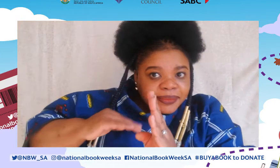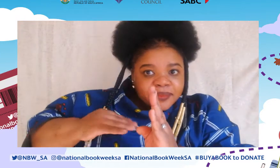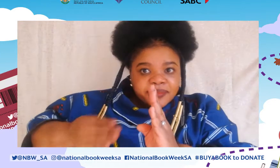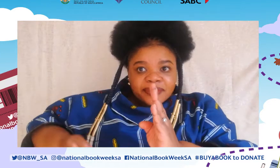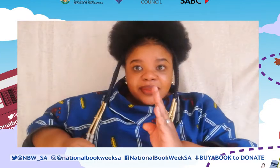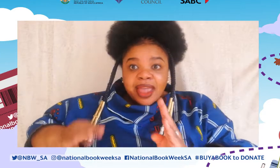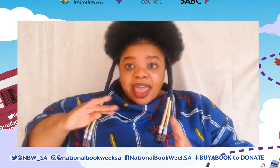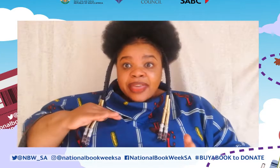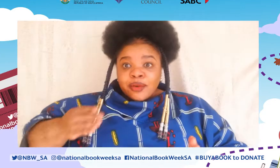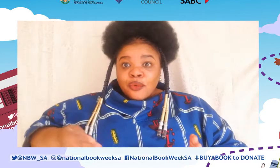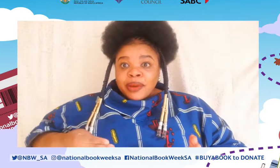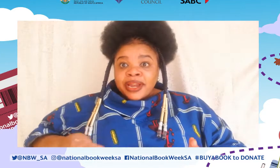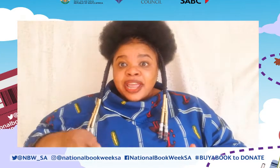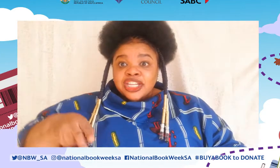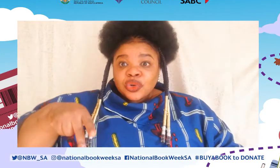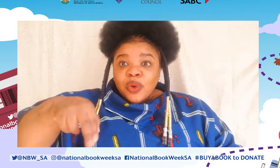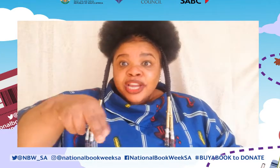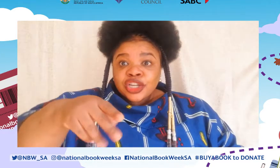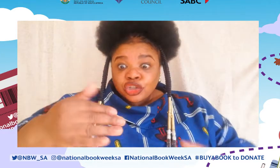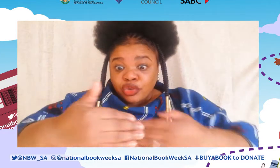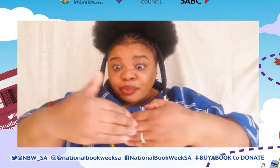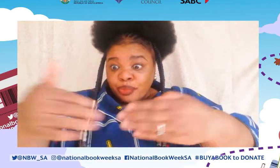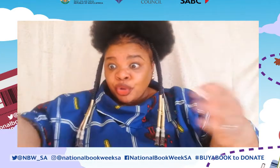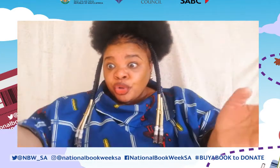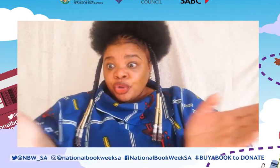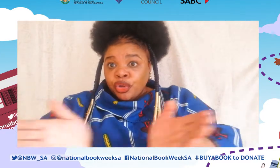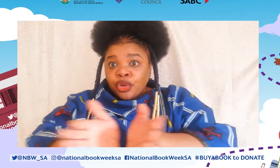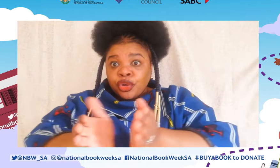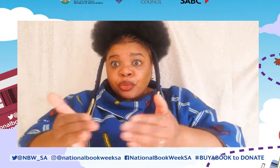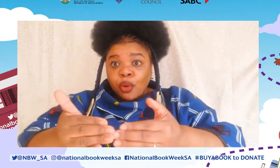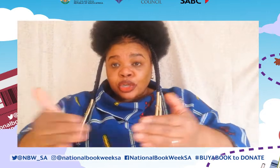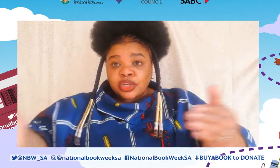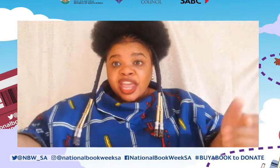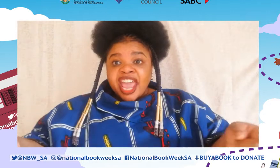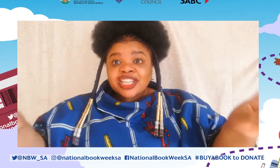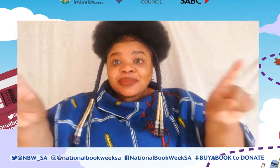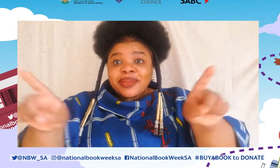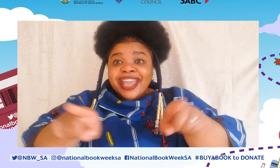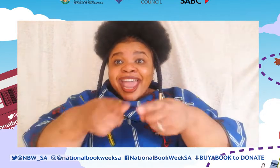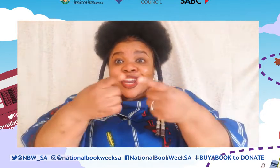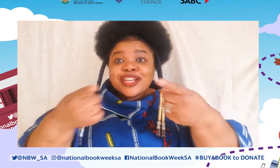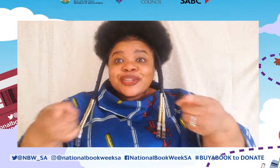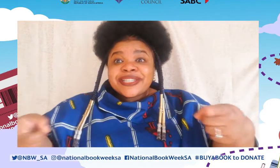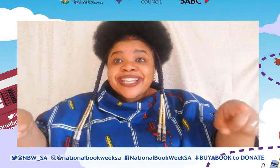woman. And the woman, she went to the big pot and she